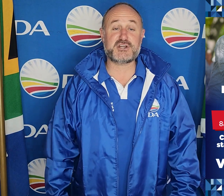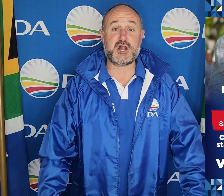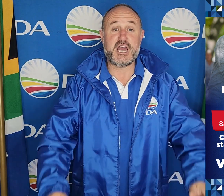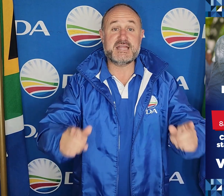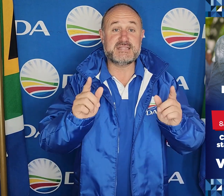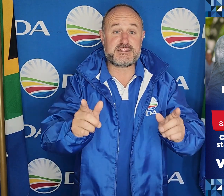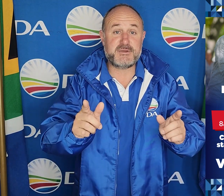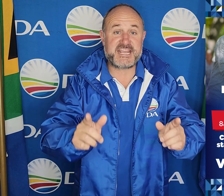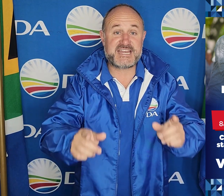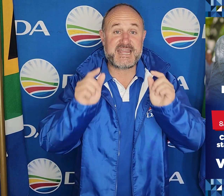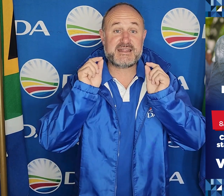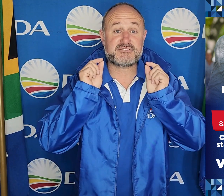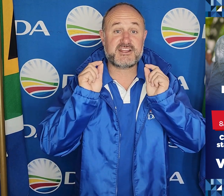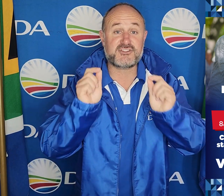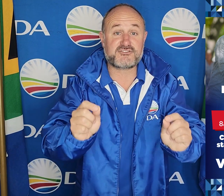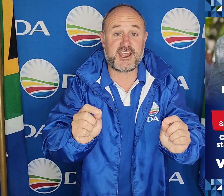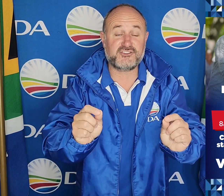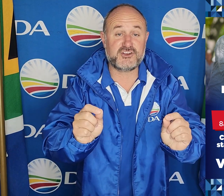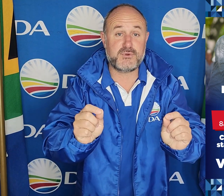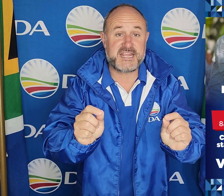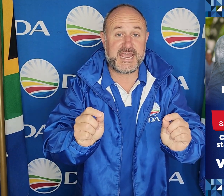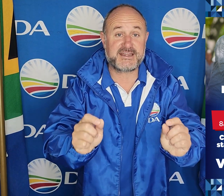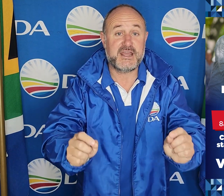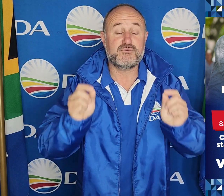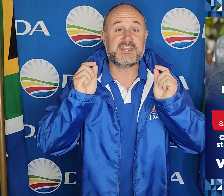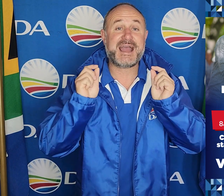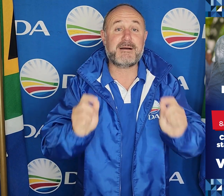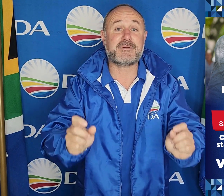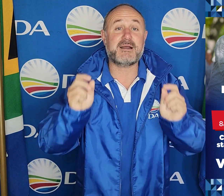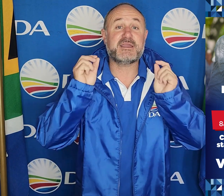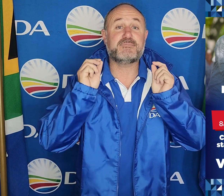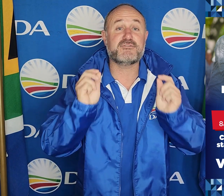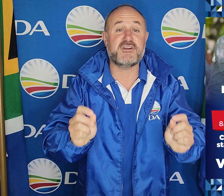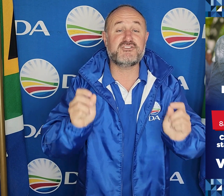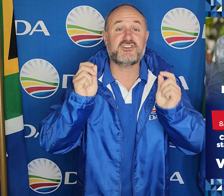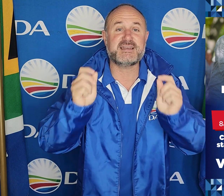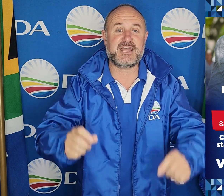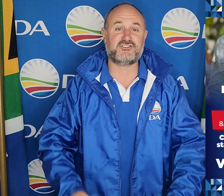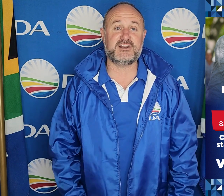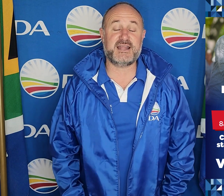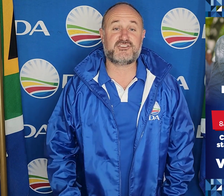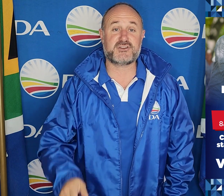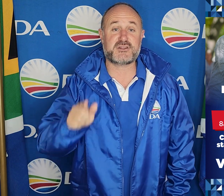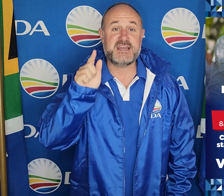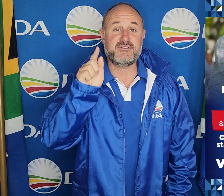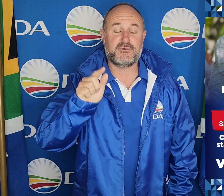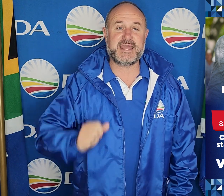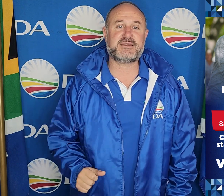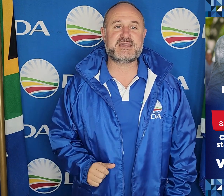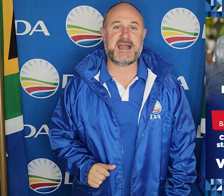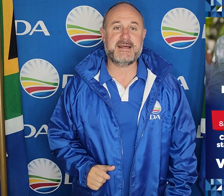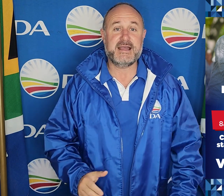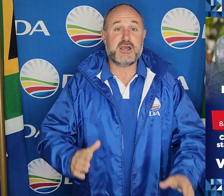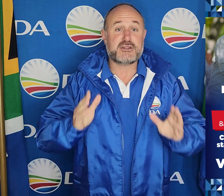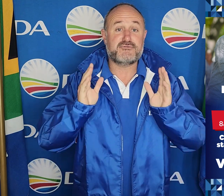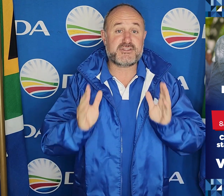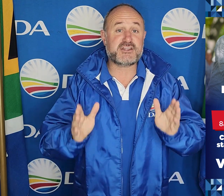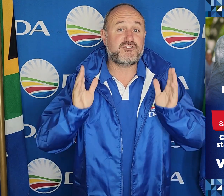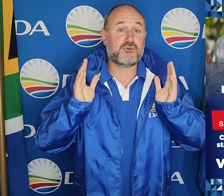This weekend it is registration weekend for the upcoming provincial and national elections for next year. So visit your